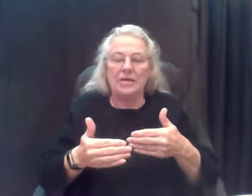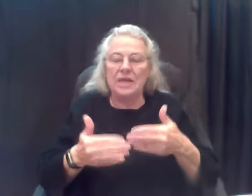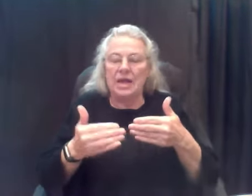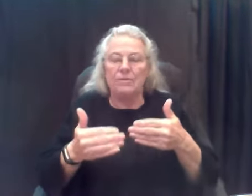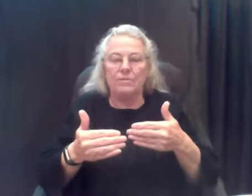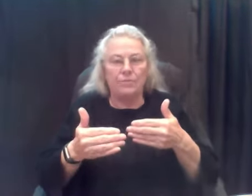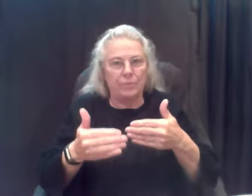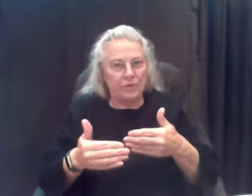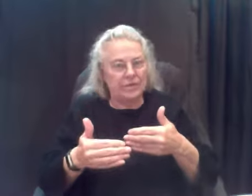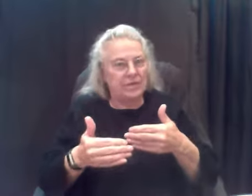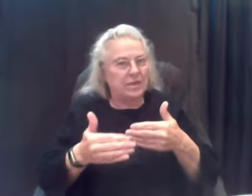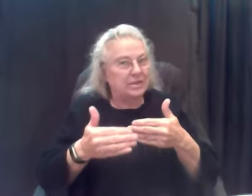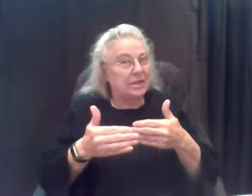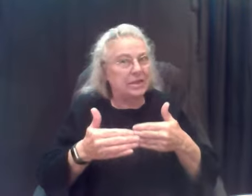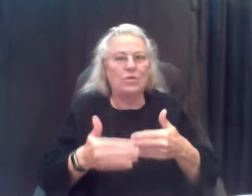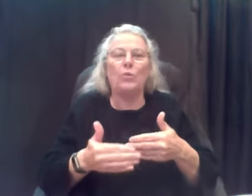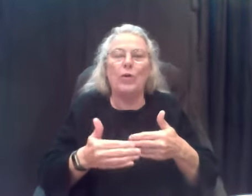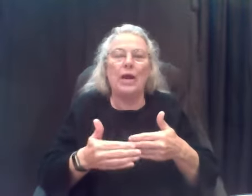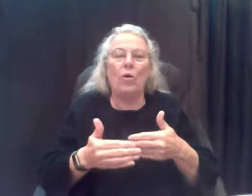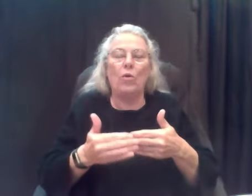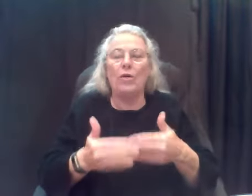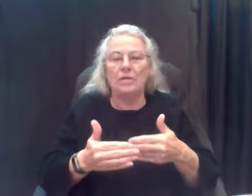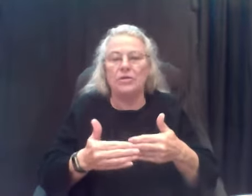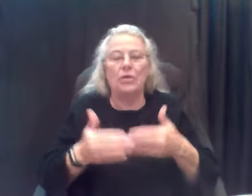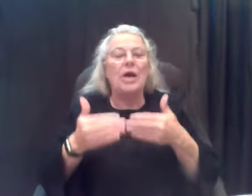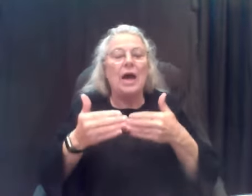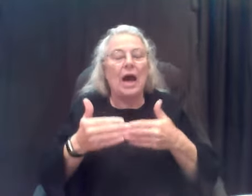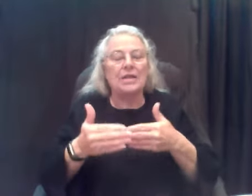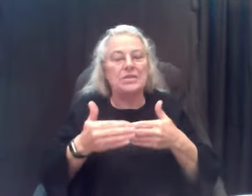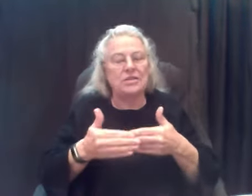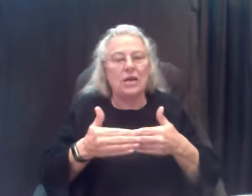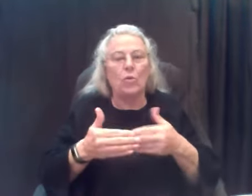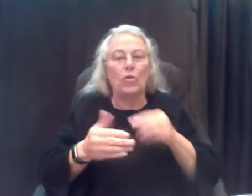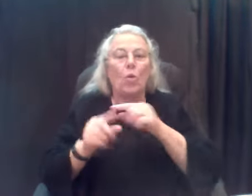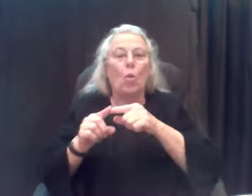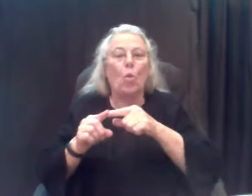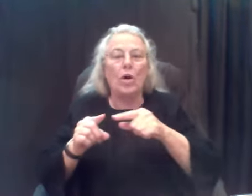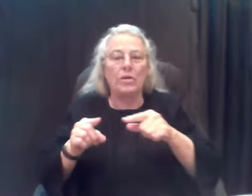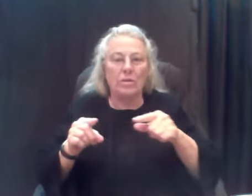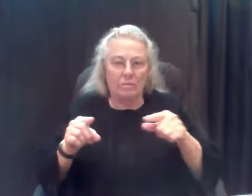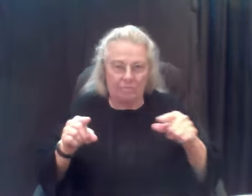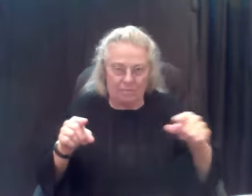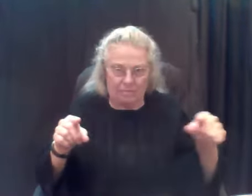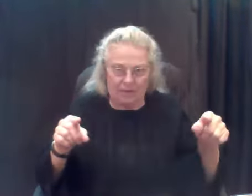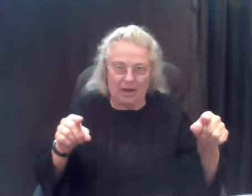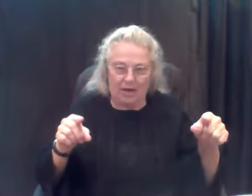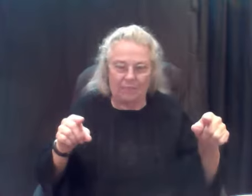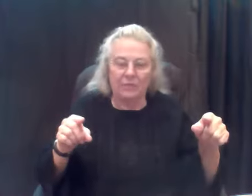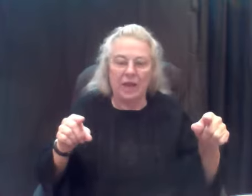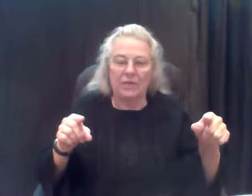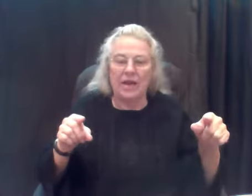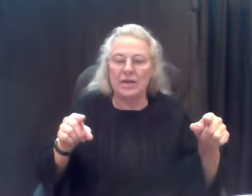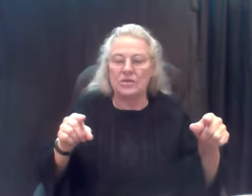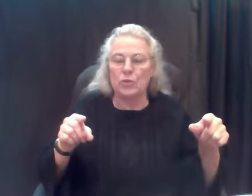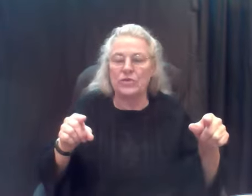a person that sings soprano or alto, I stick with one line, and that is with the